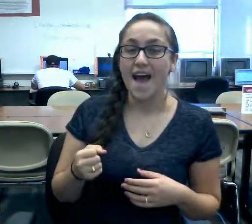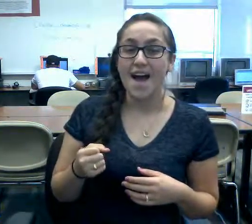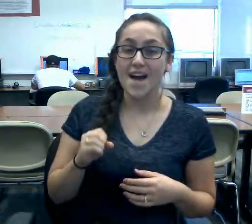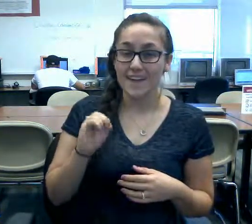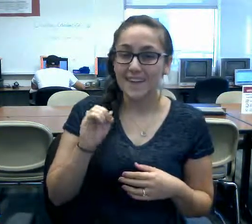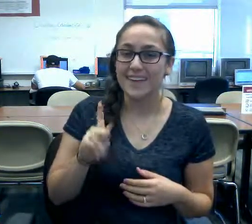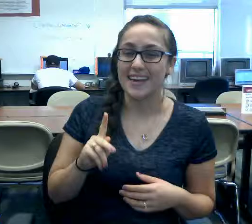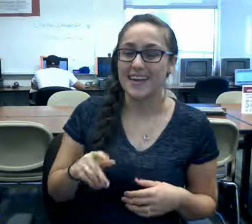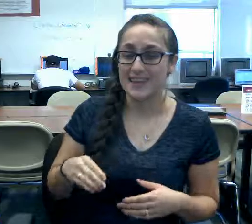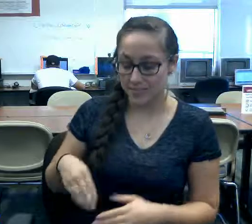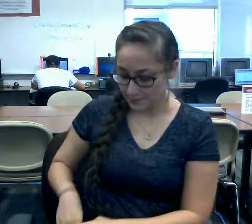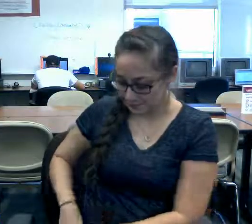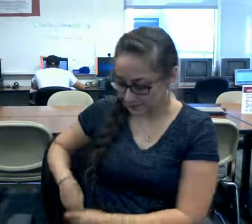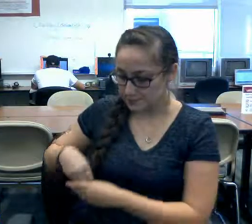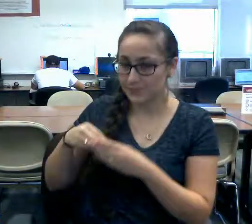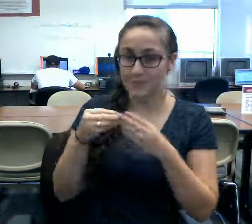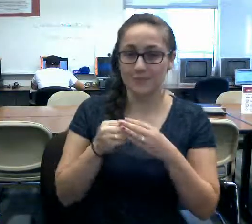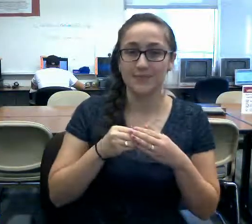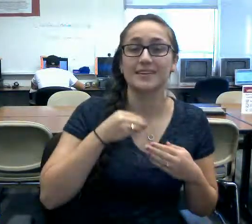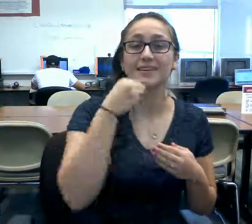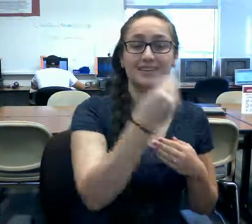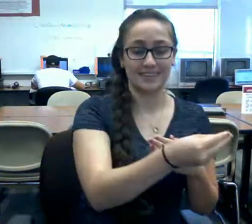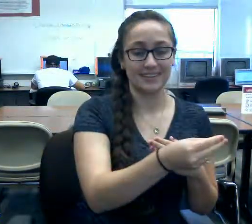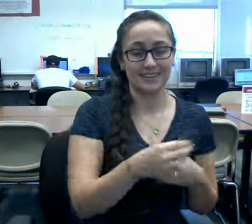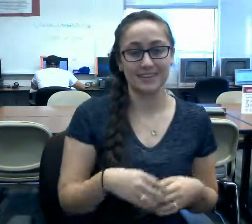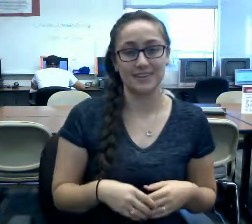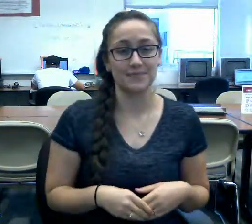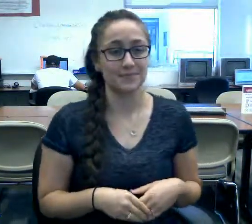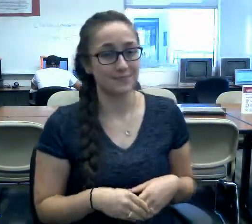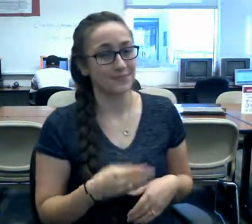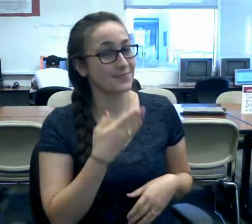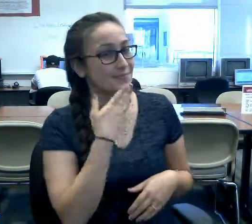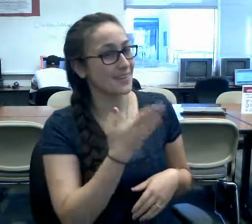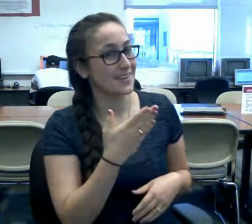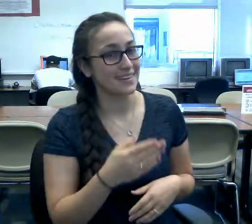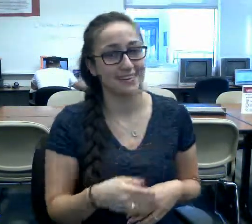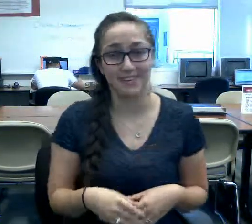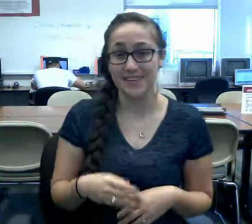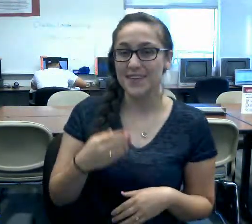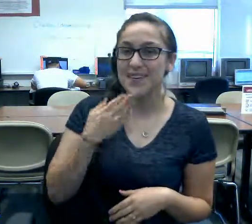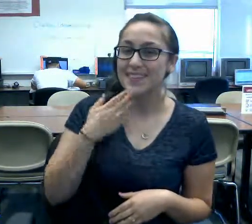Almost there. All right, so where's the bathroom? Not yet. Follow me.